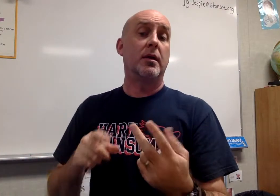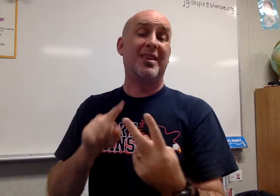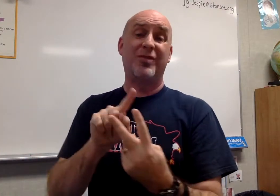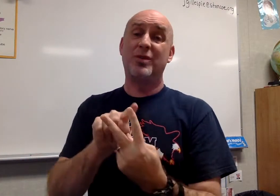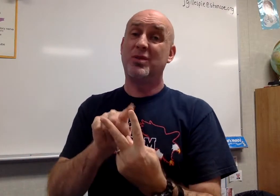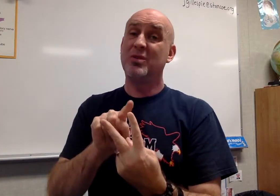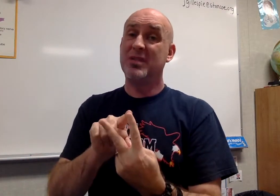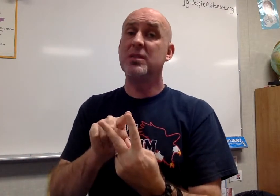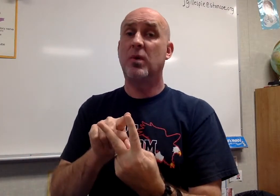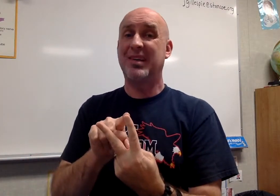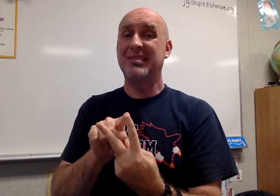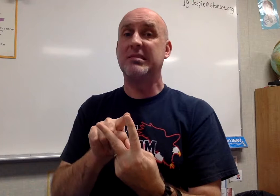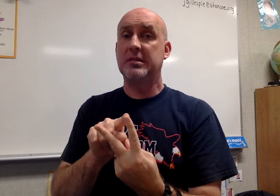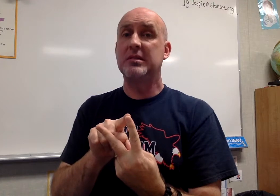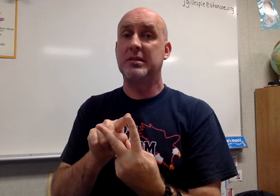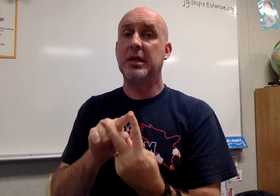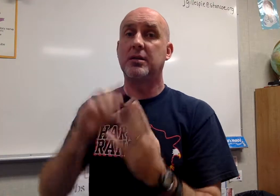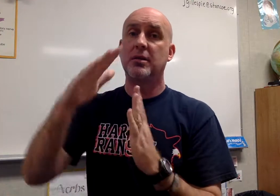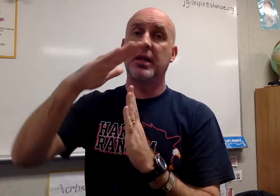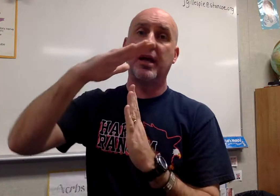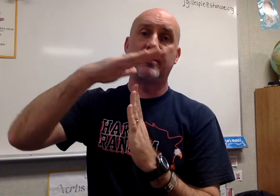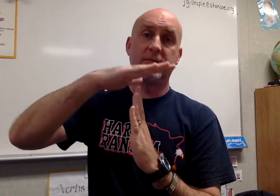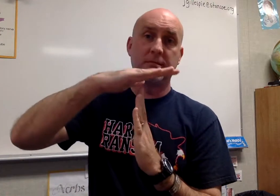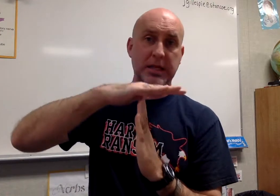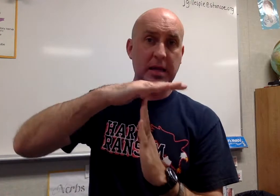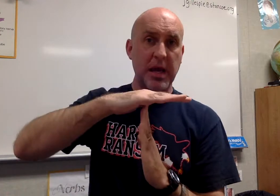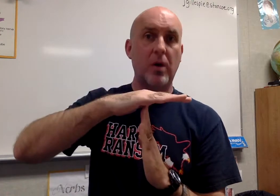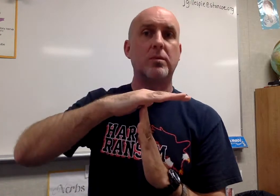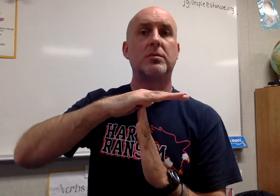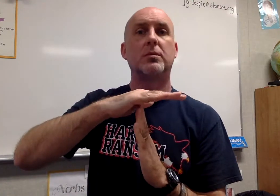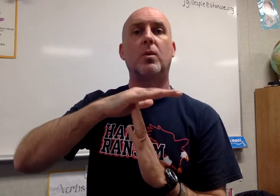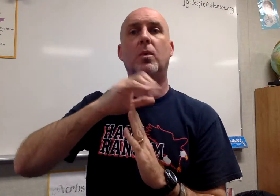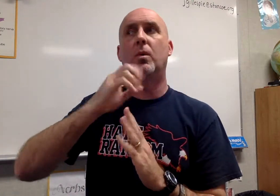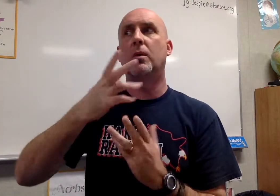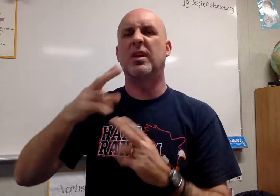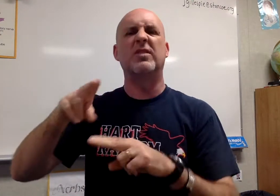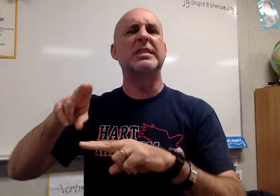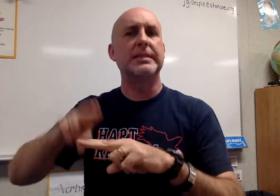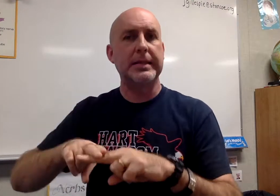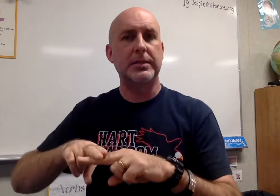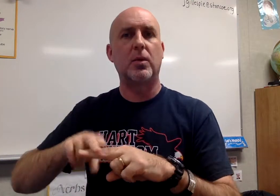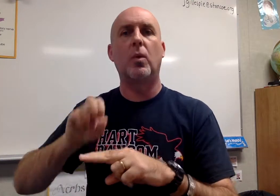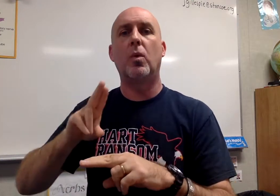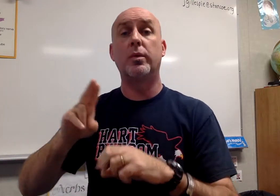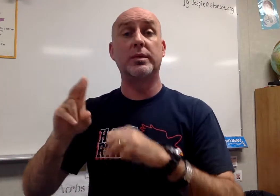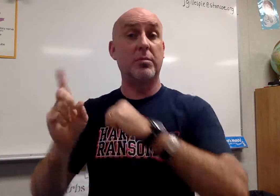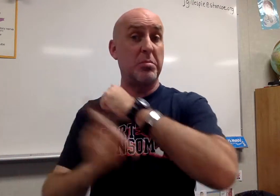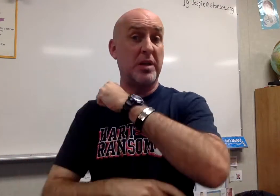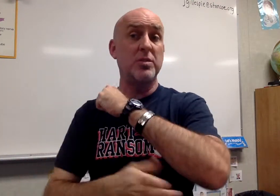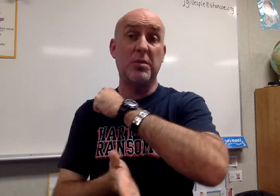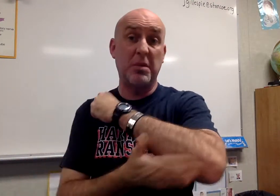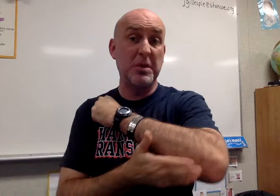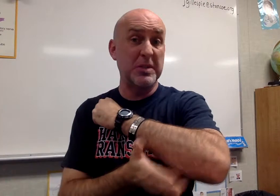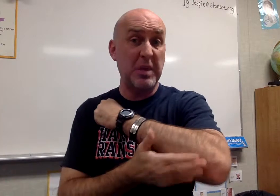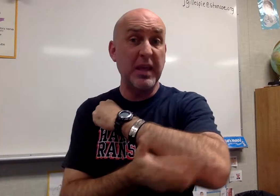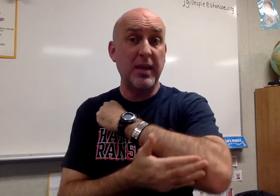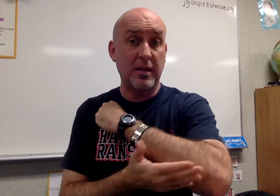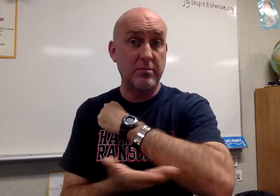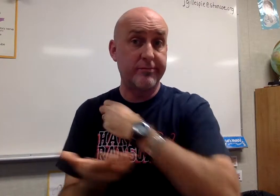If you choose this one, then you're going to have time out, or you have to sit, or there's going to be a punishment, maybe a spanking.